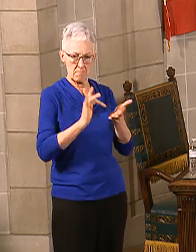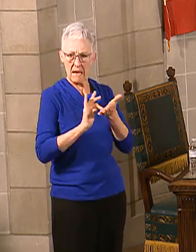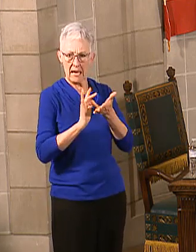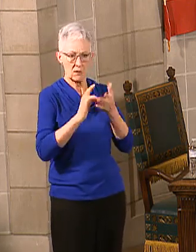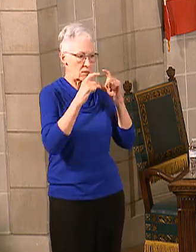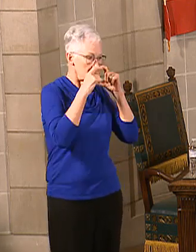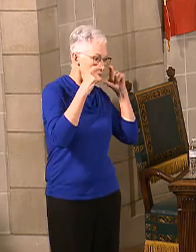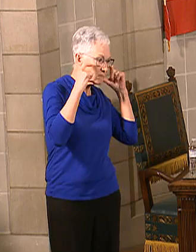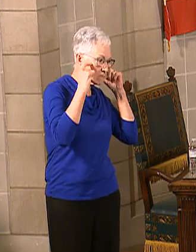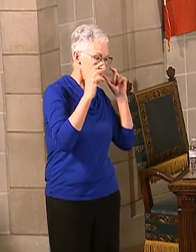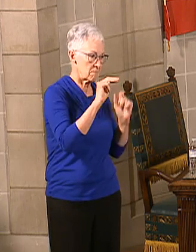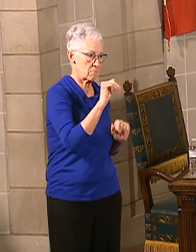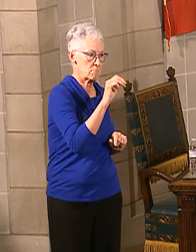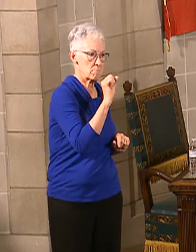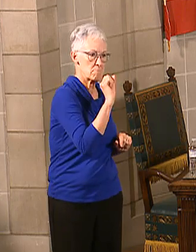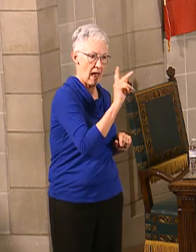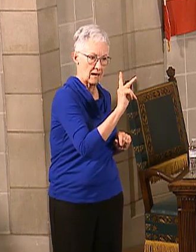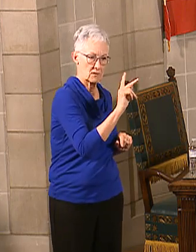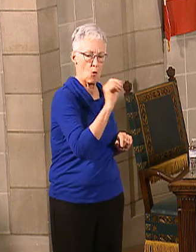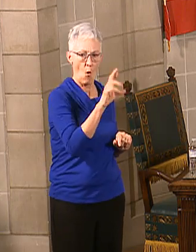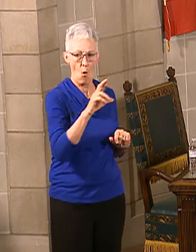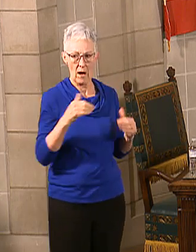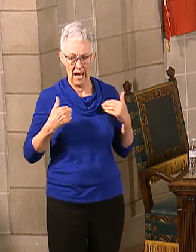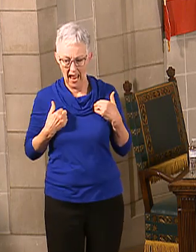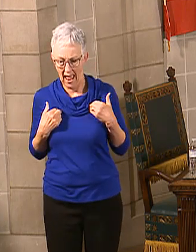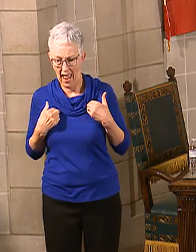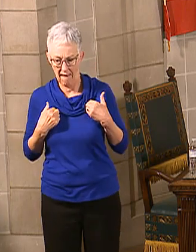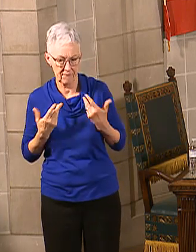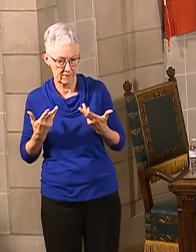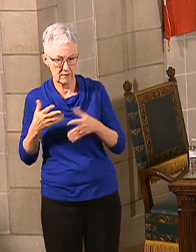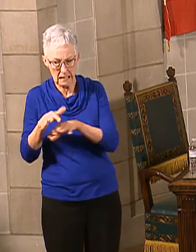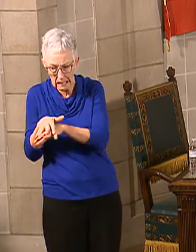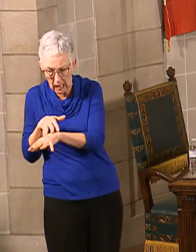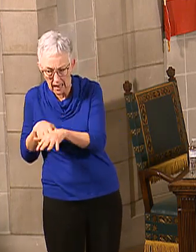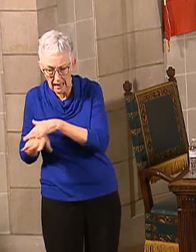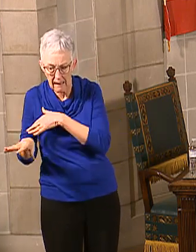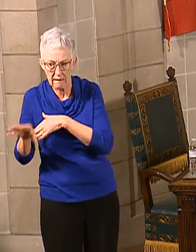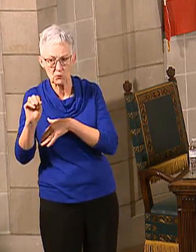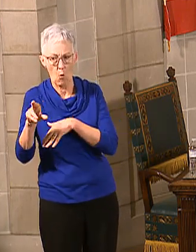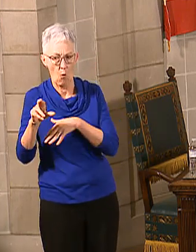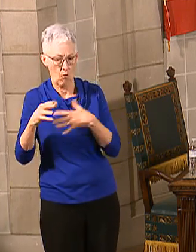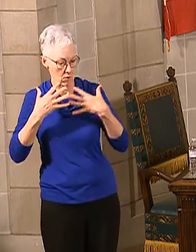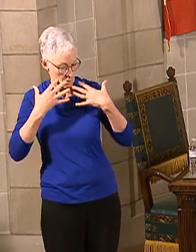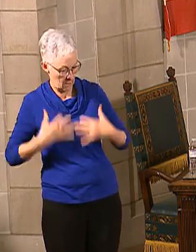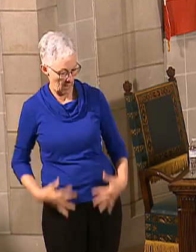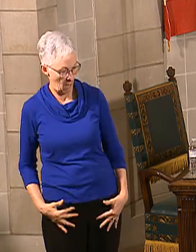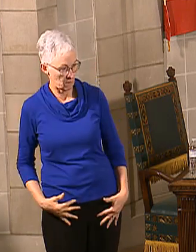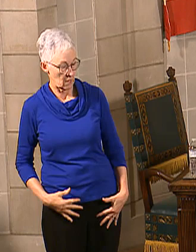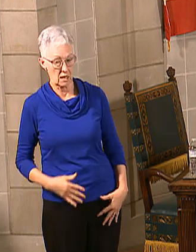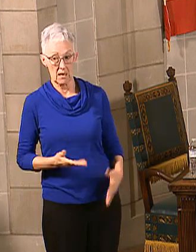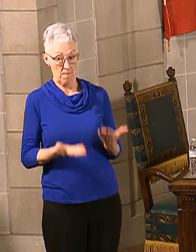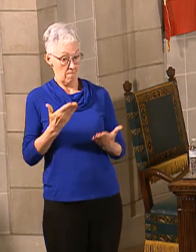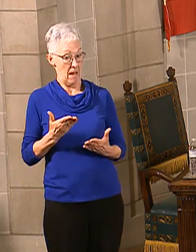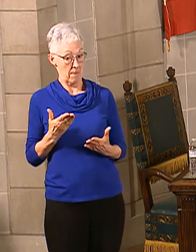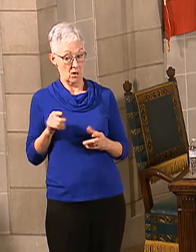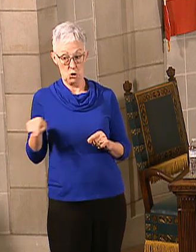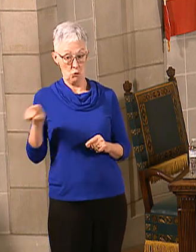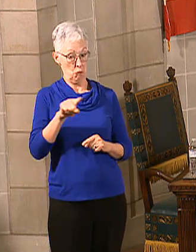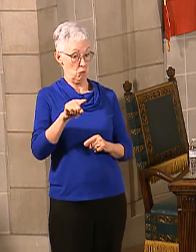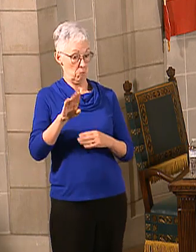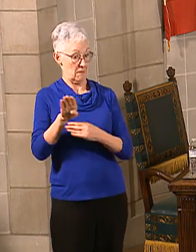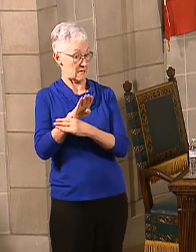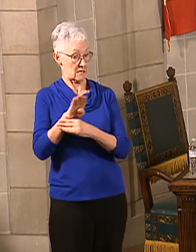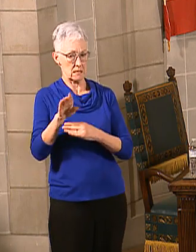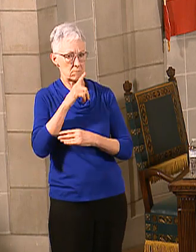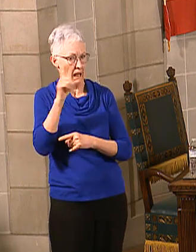them all because of the changes that have gone on with regard to your business. I ask that if you have those spare